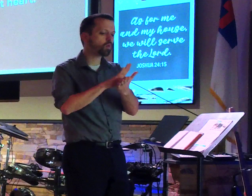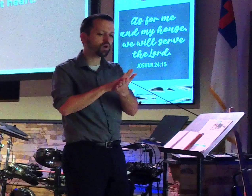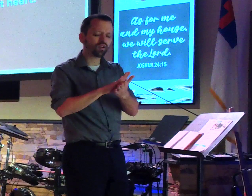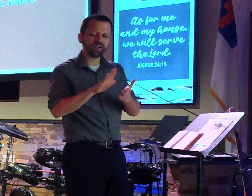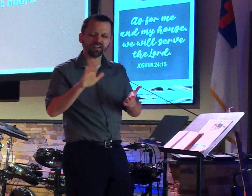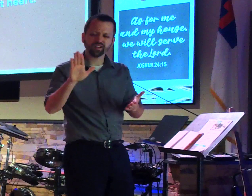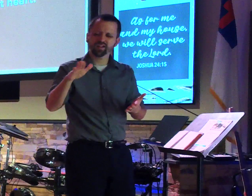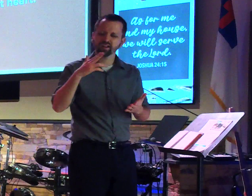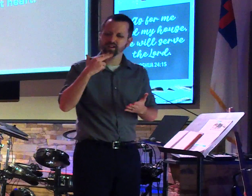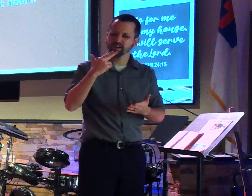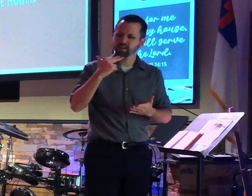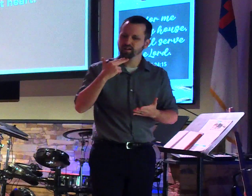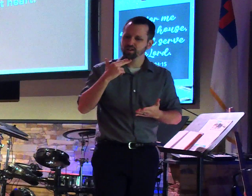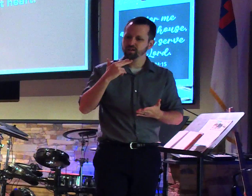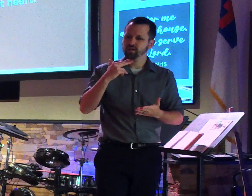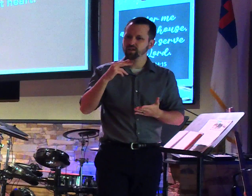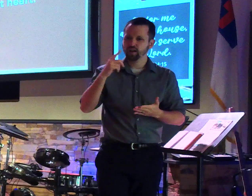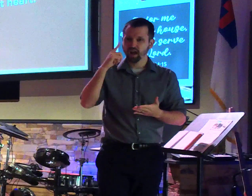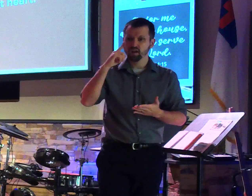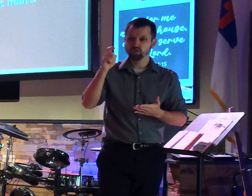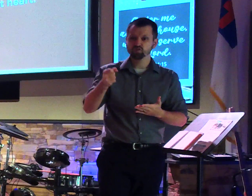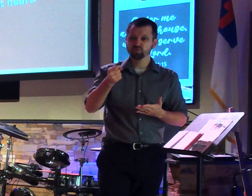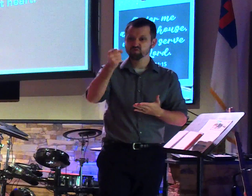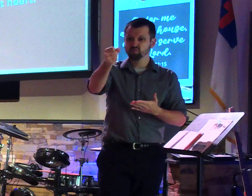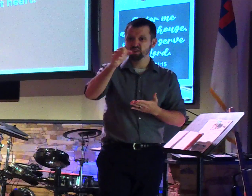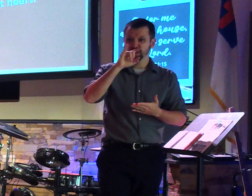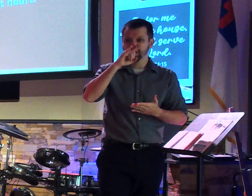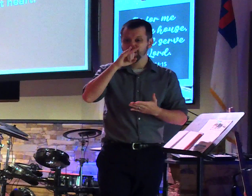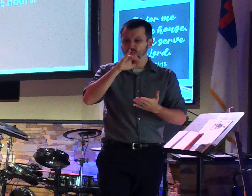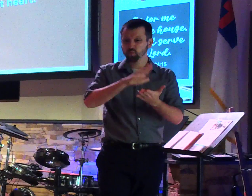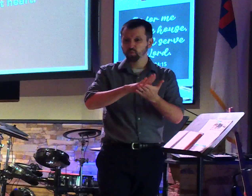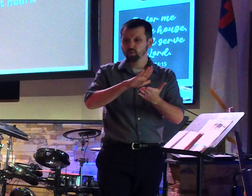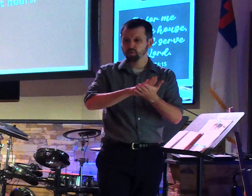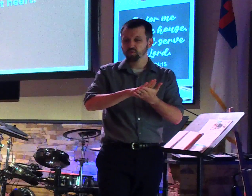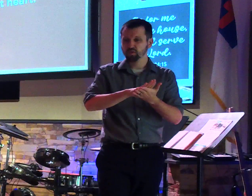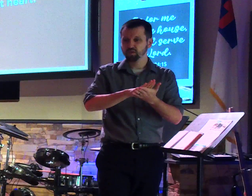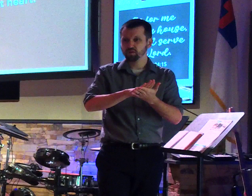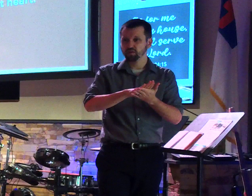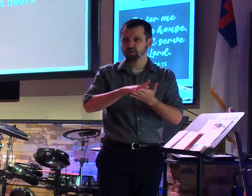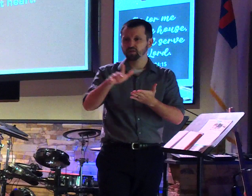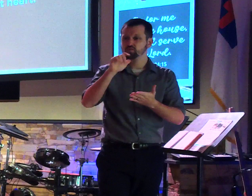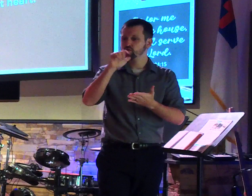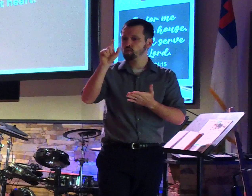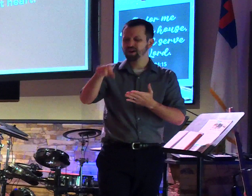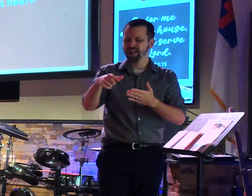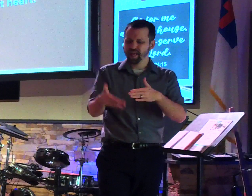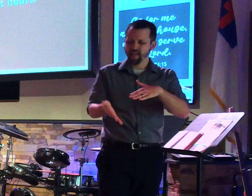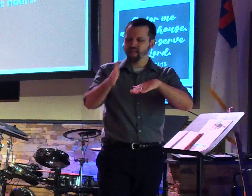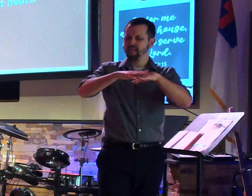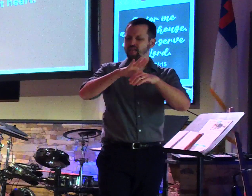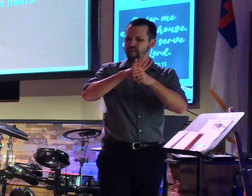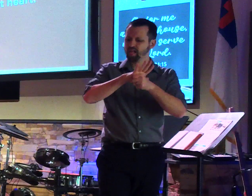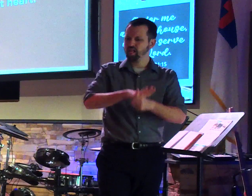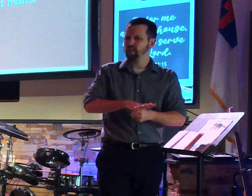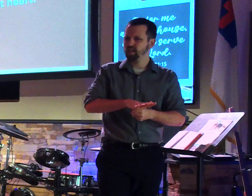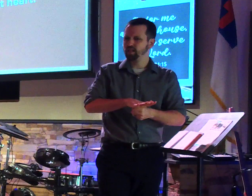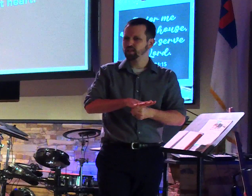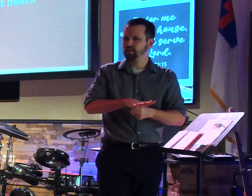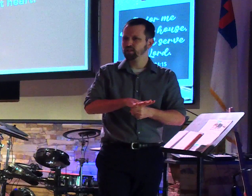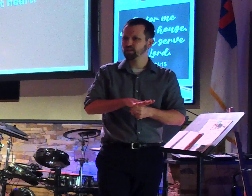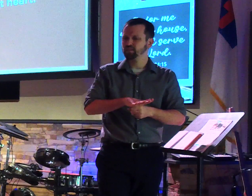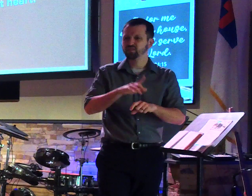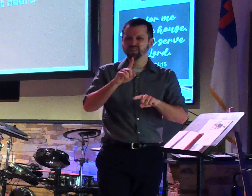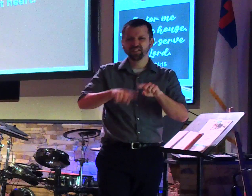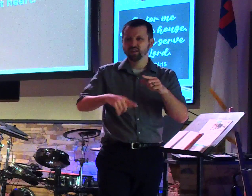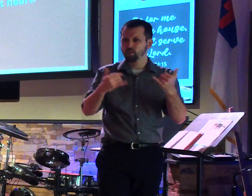said, honey, I think you should put the kids in school because you don't need that extra stress. You really can't do that